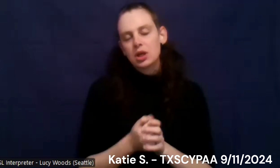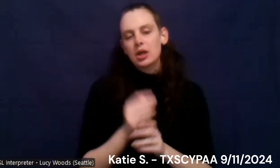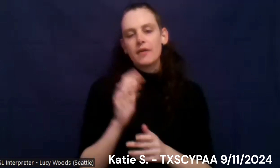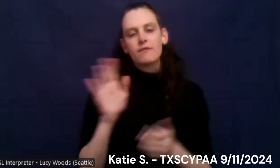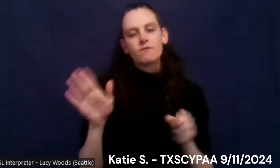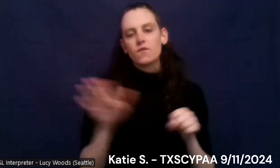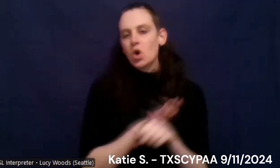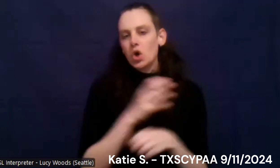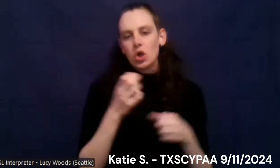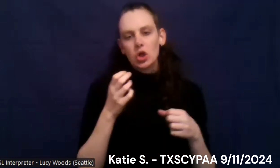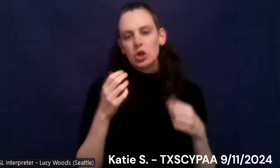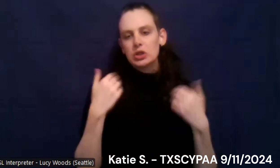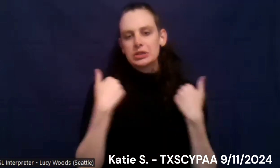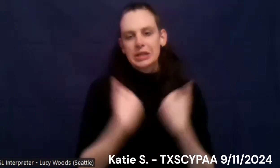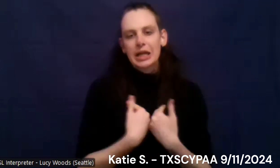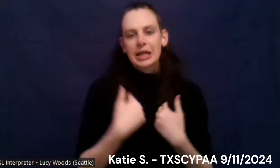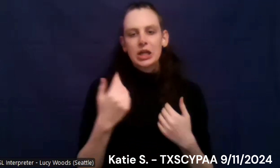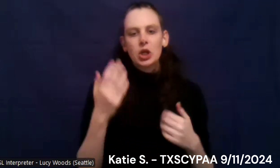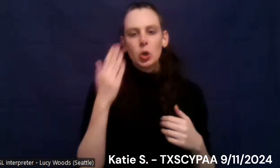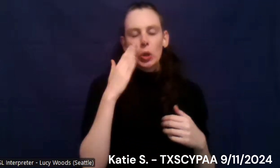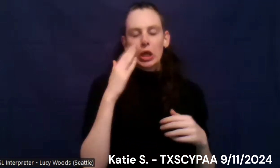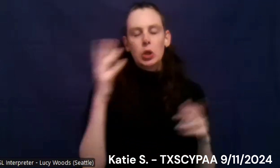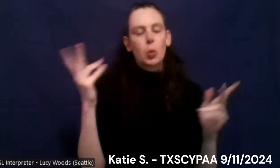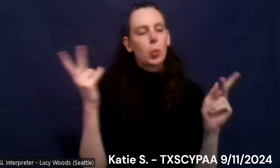had doesn't qualify.